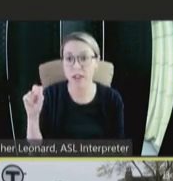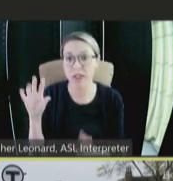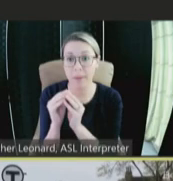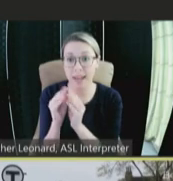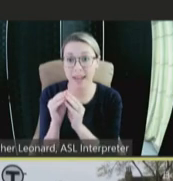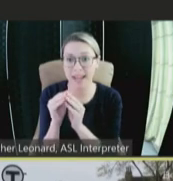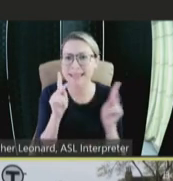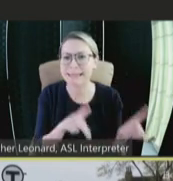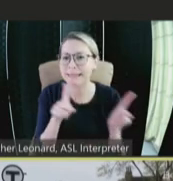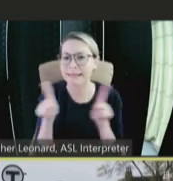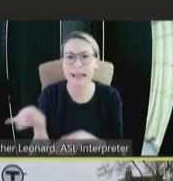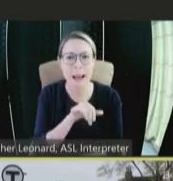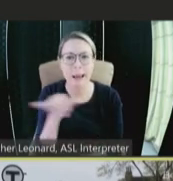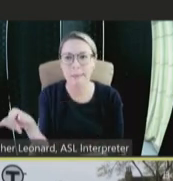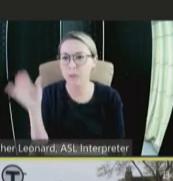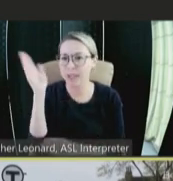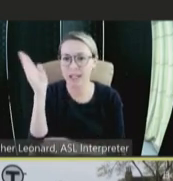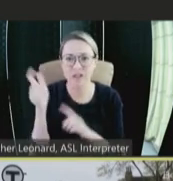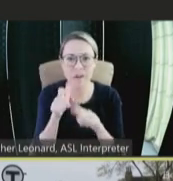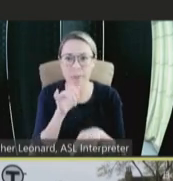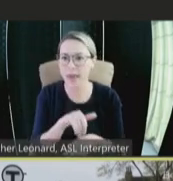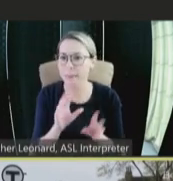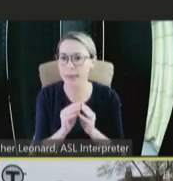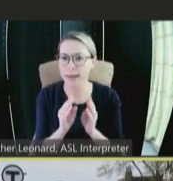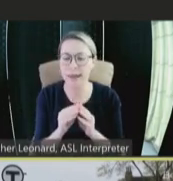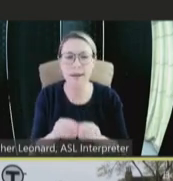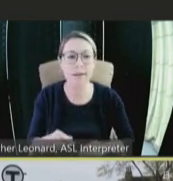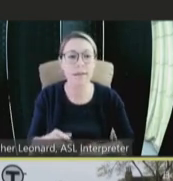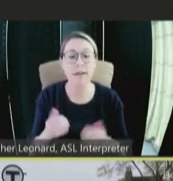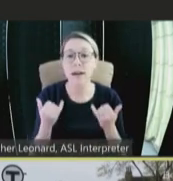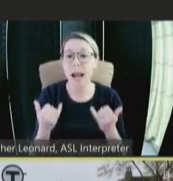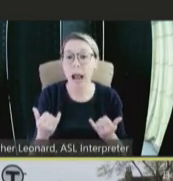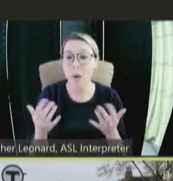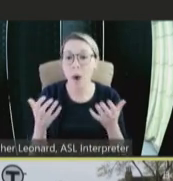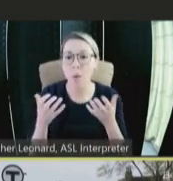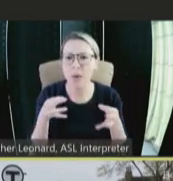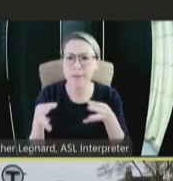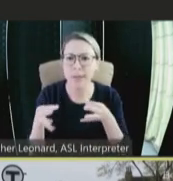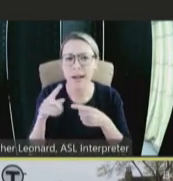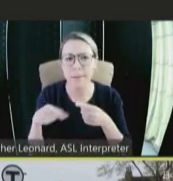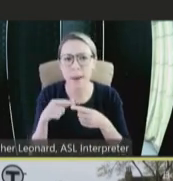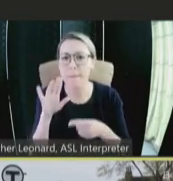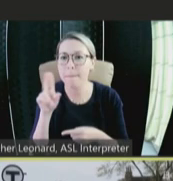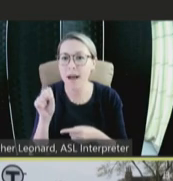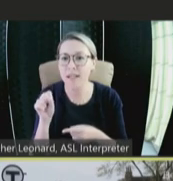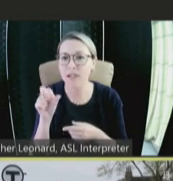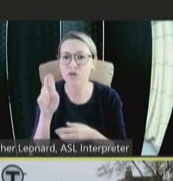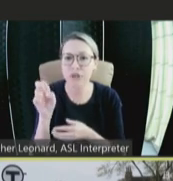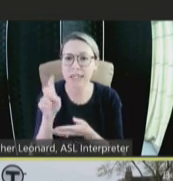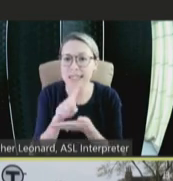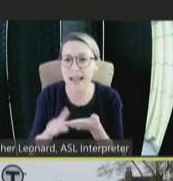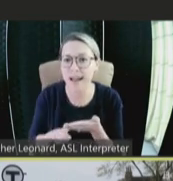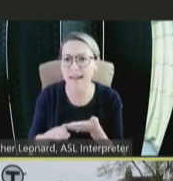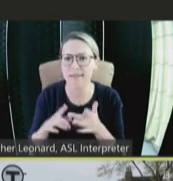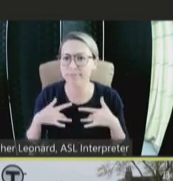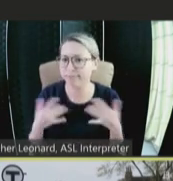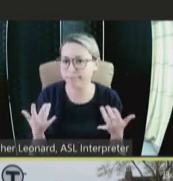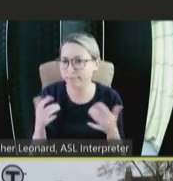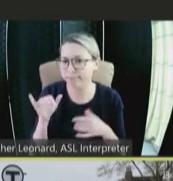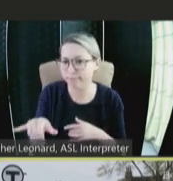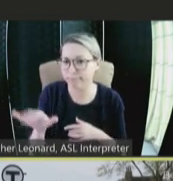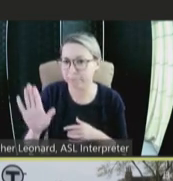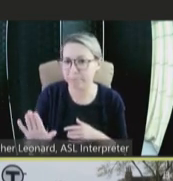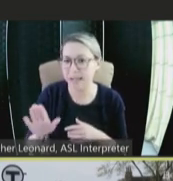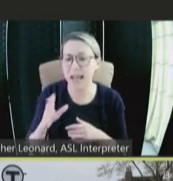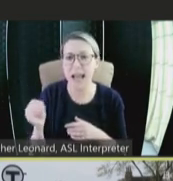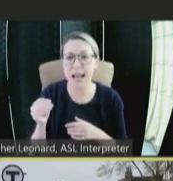presentation from that meeting. But really, I'm here to tell you about bus network redesign and what it is. And if anyone has any